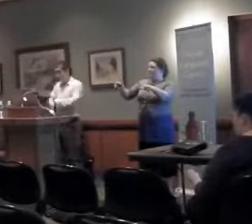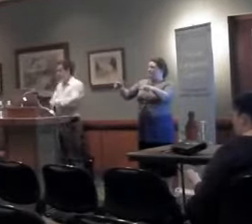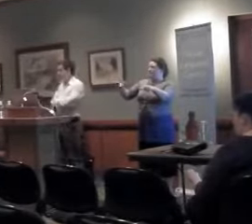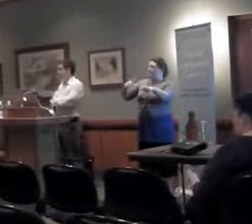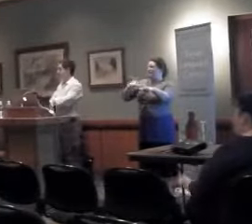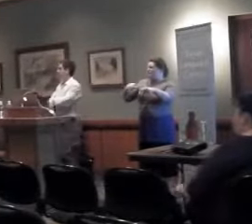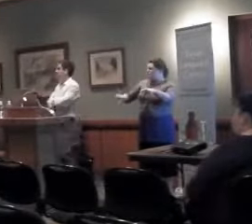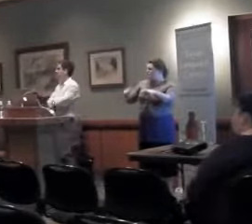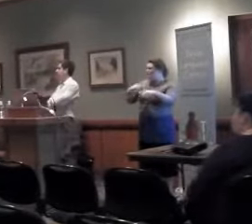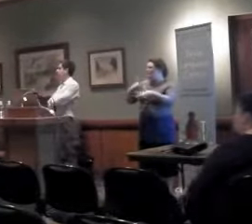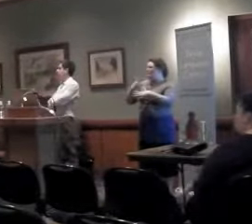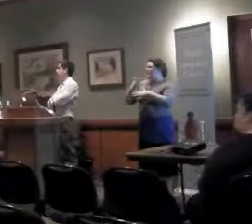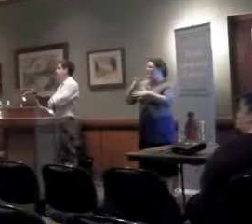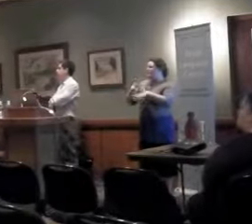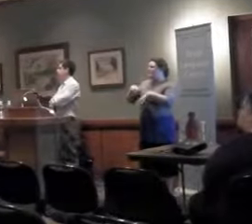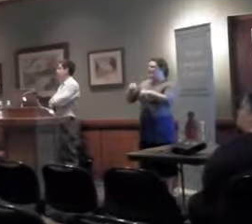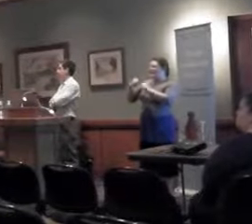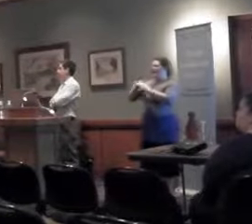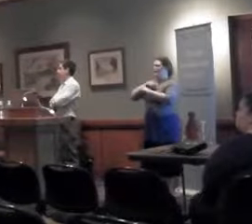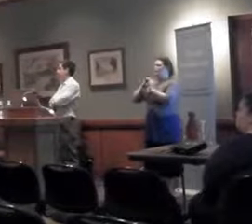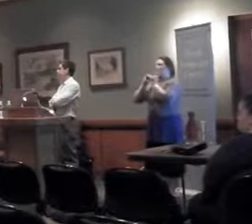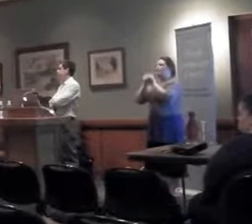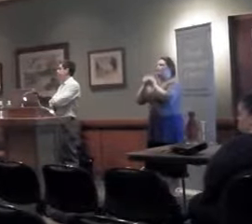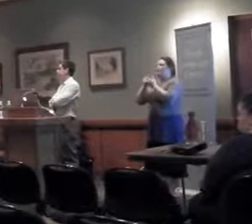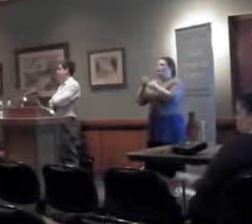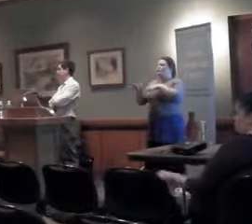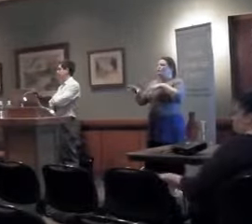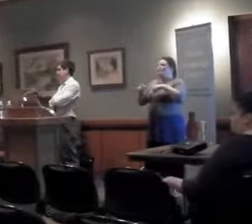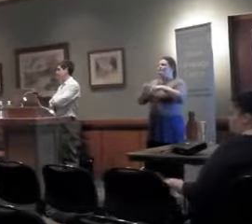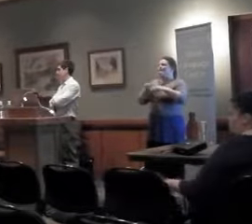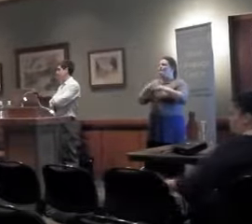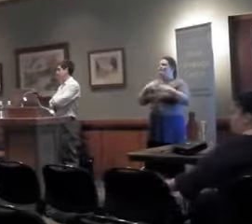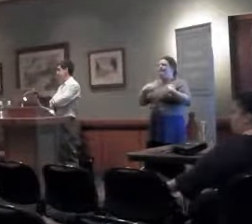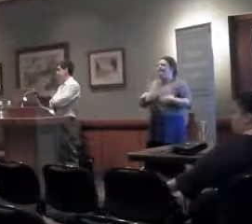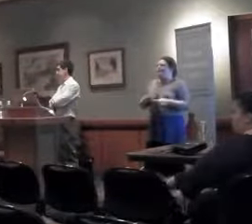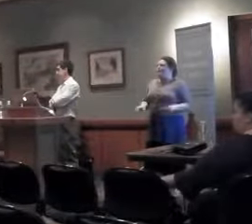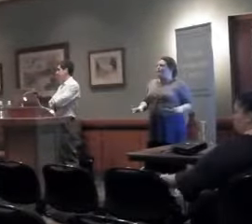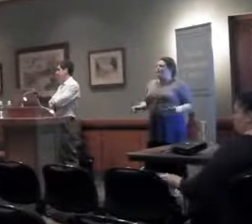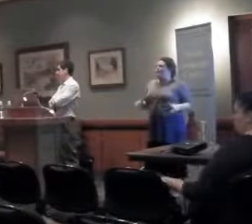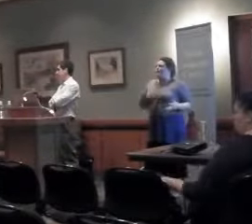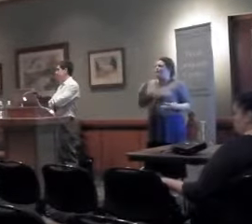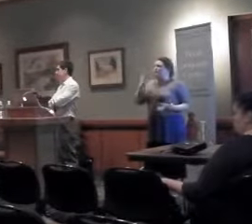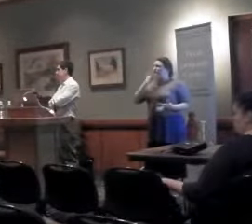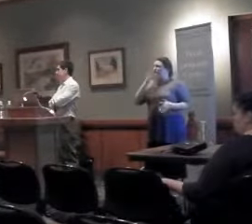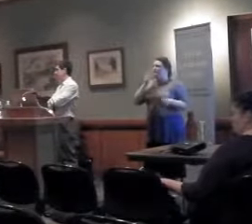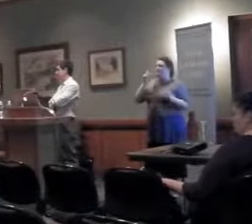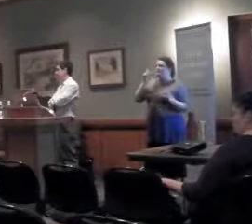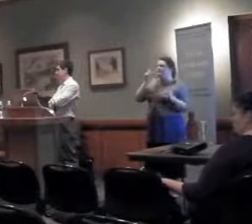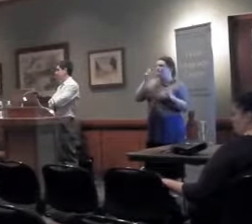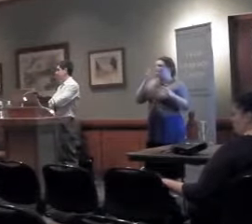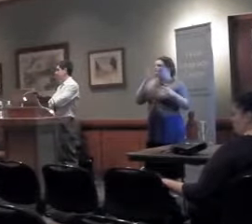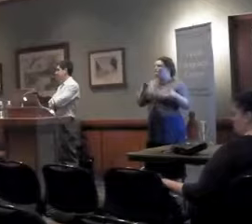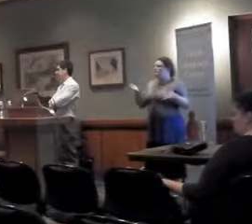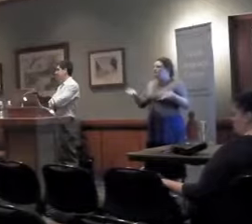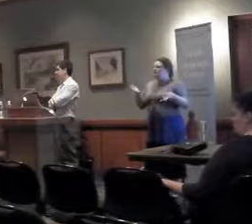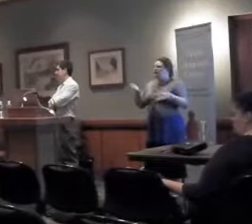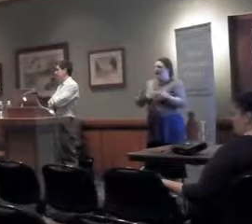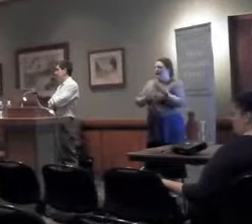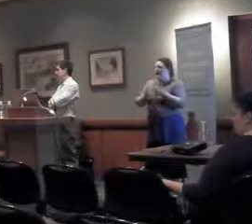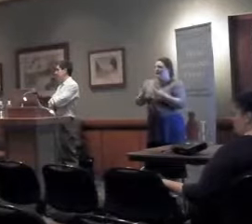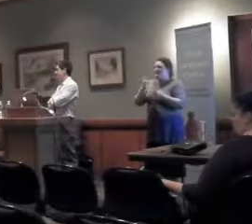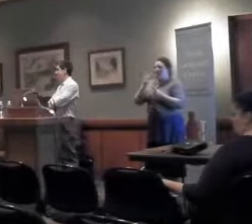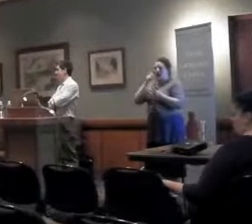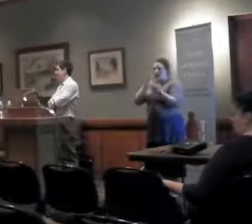usually we take our social cues from body language, face gestures, hands,